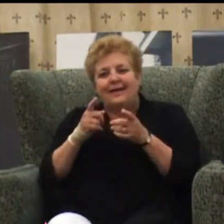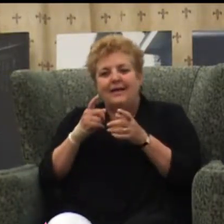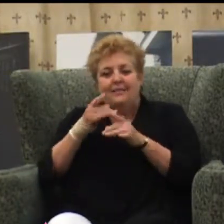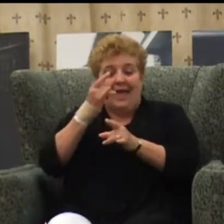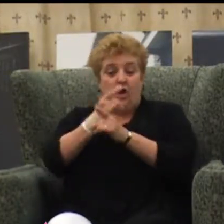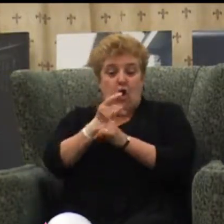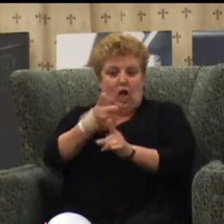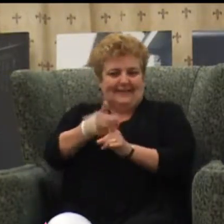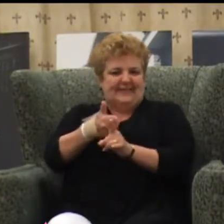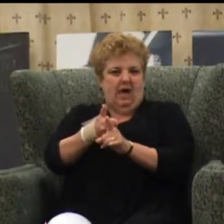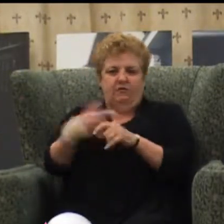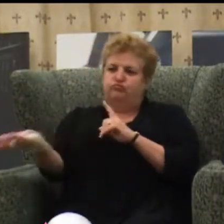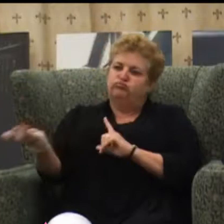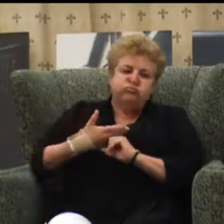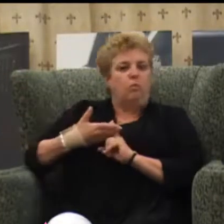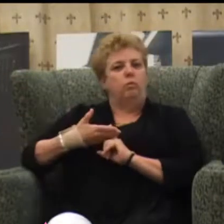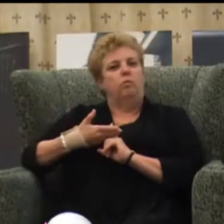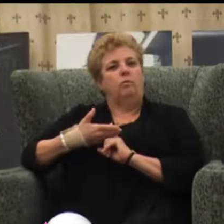I had to have a relationship with booze.